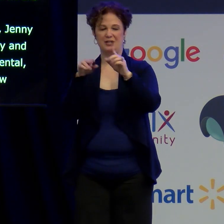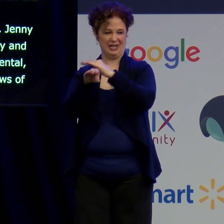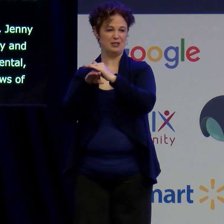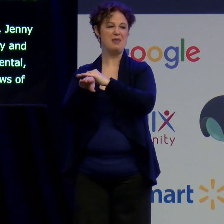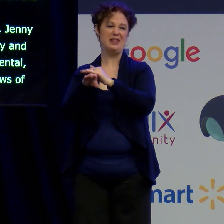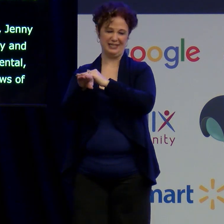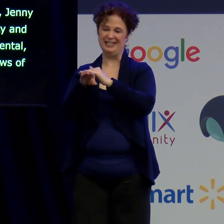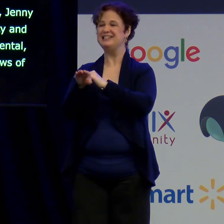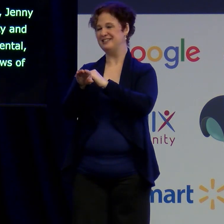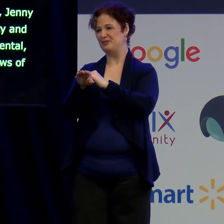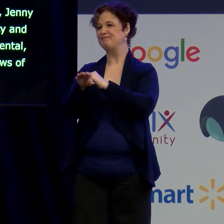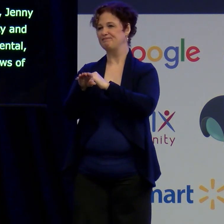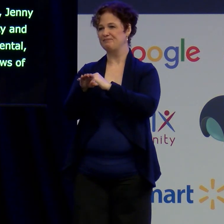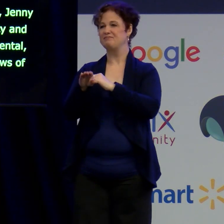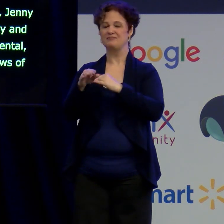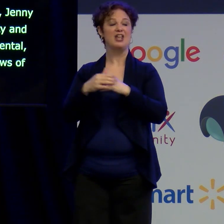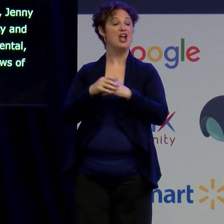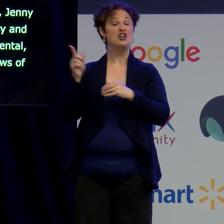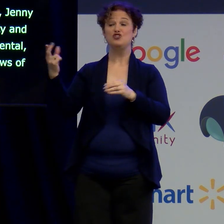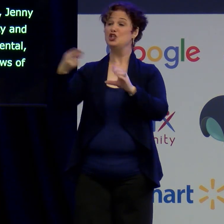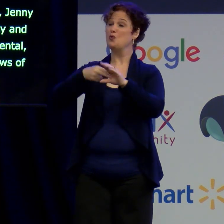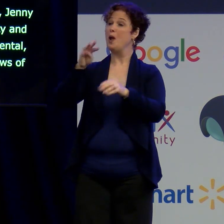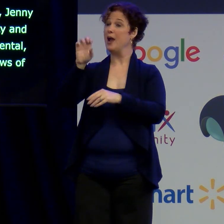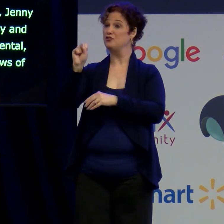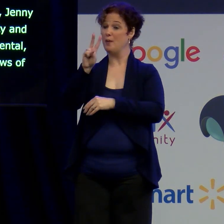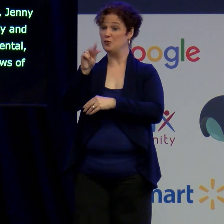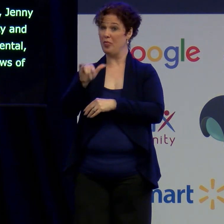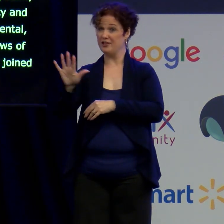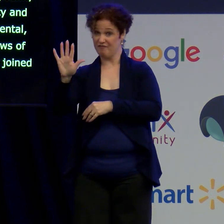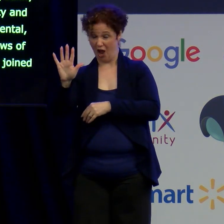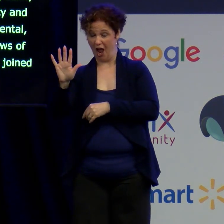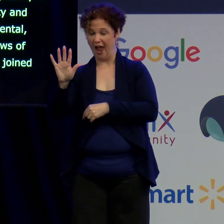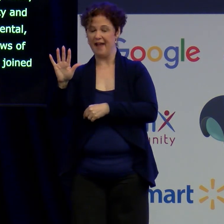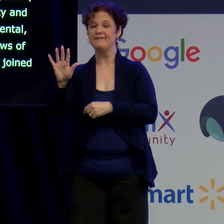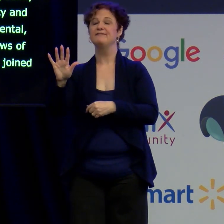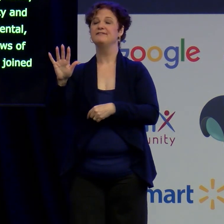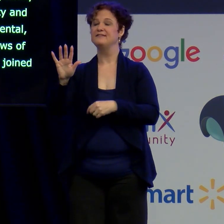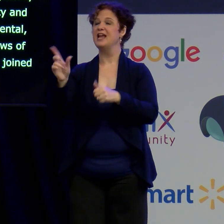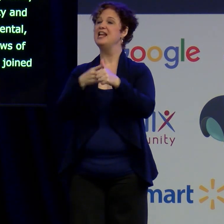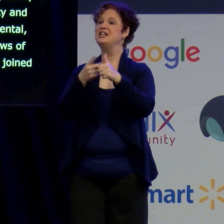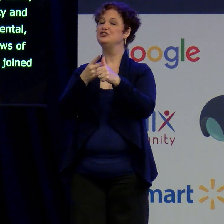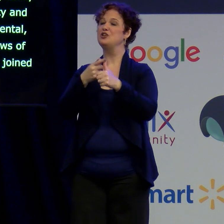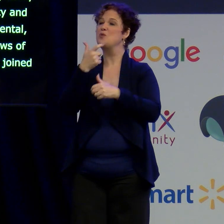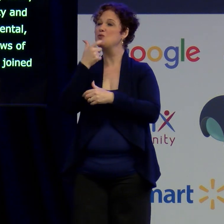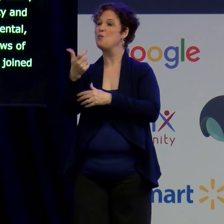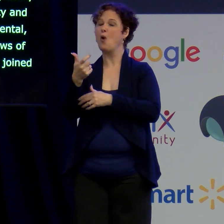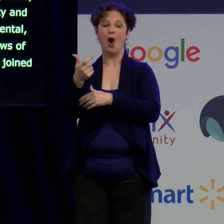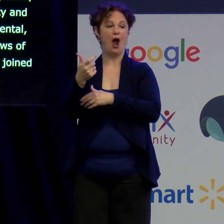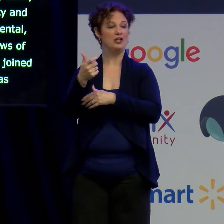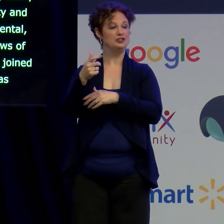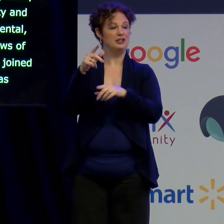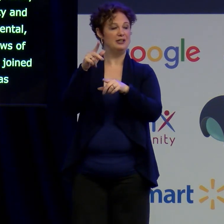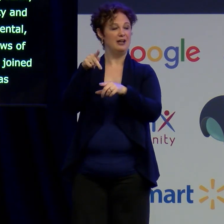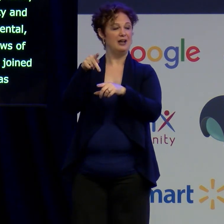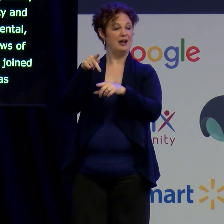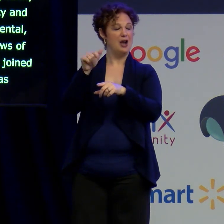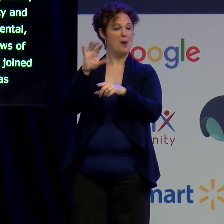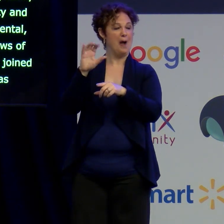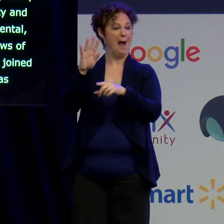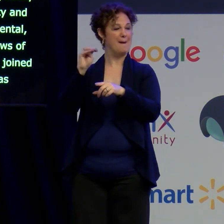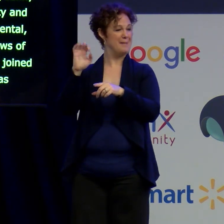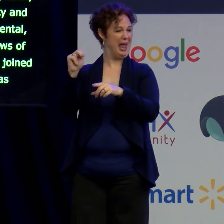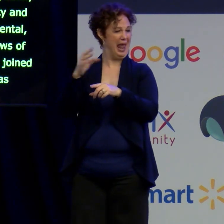IAAP. She joined Microsoft in 2005 and initially was working on Hotmail and Bing. Jenny, I still